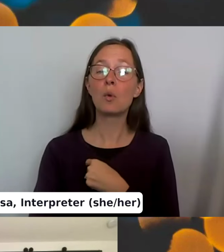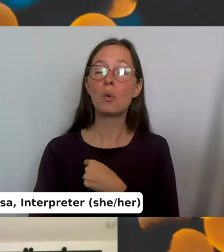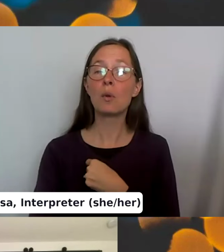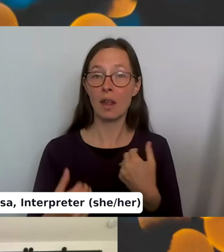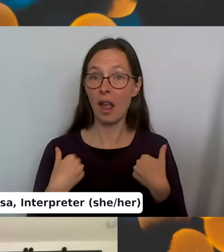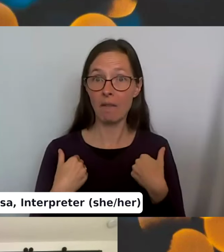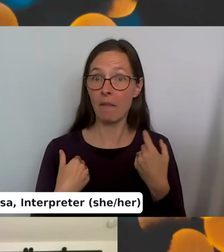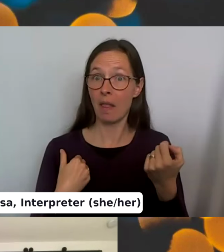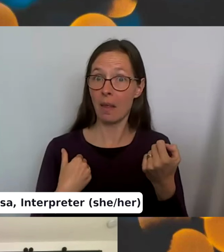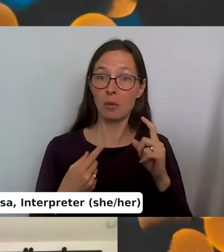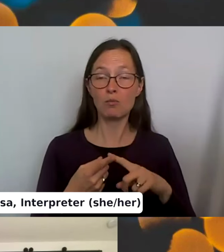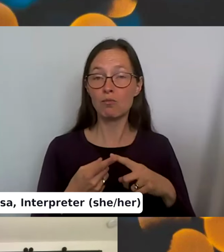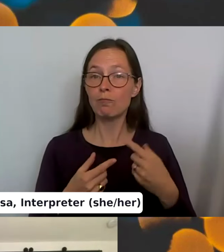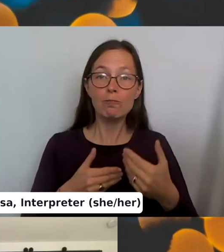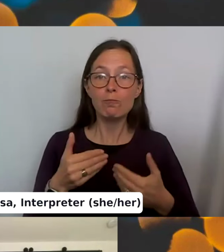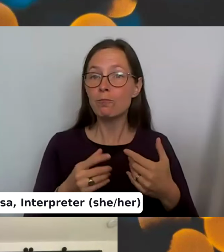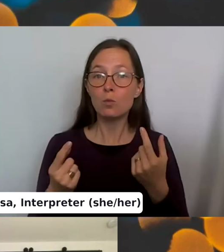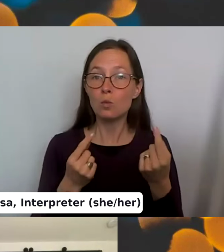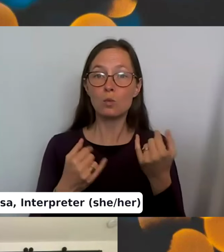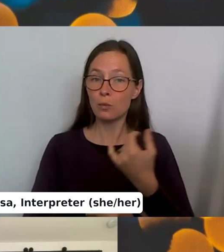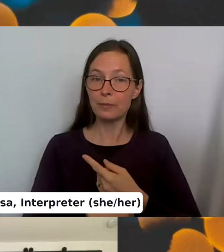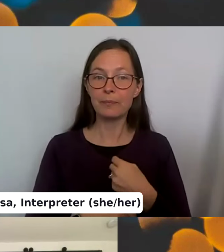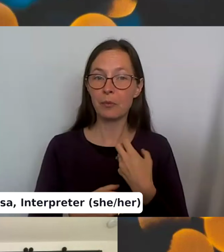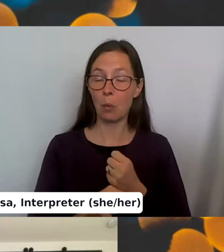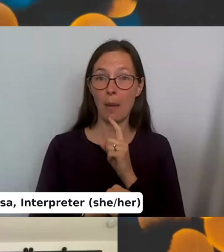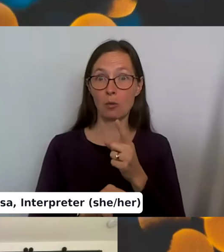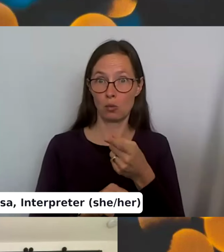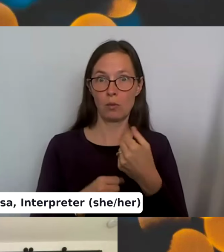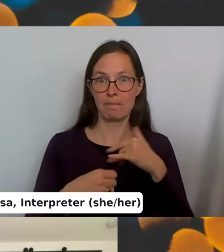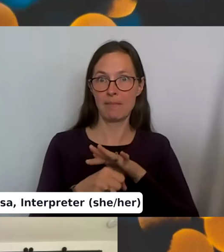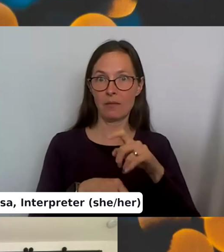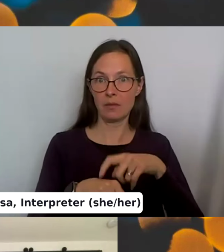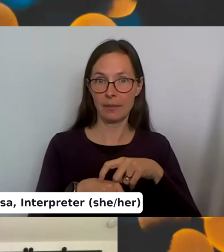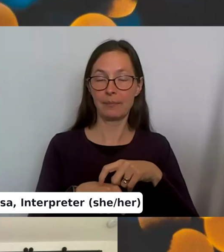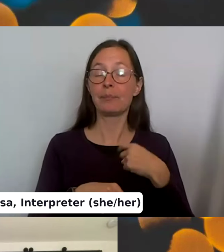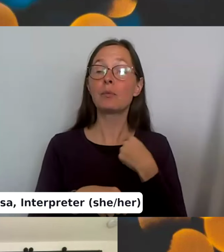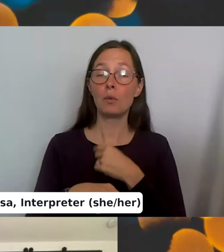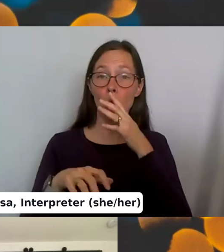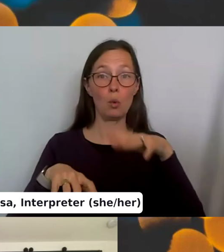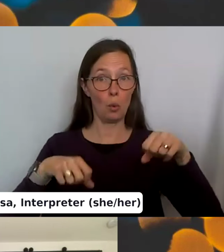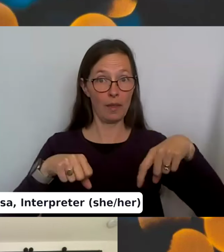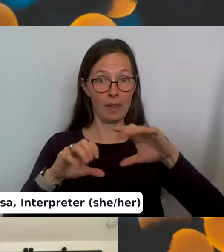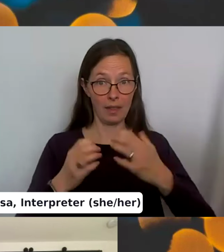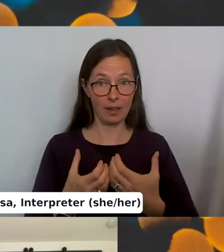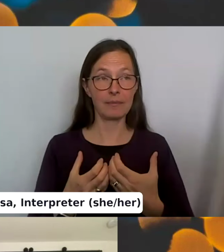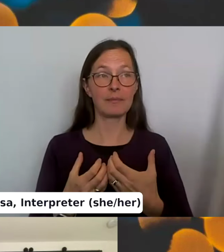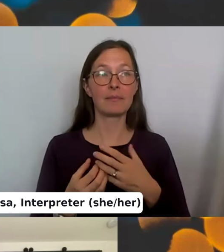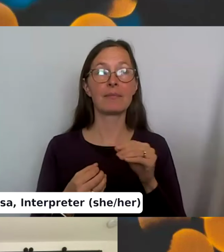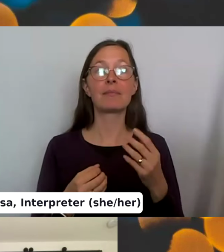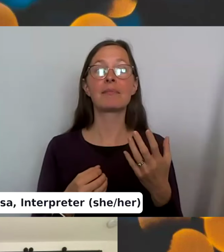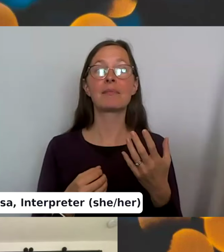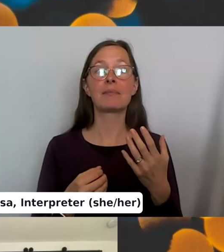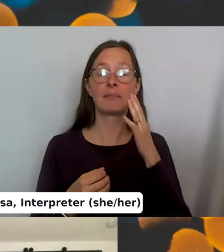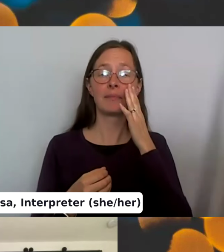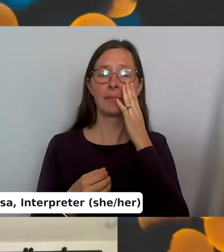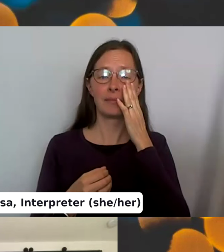through today, and then I want to just make sure you have ample time. We will hold this class, and then as class starts to